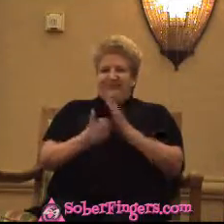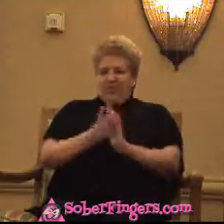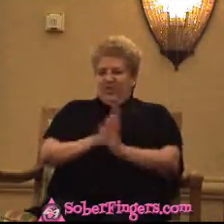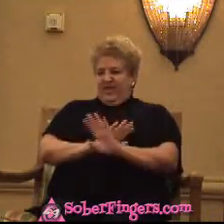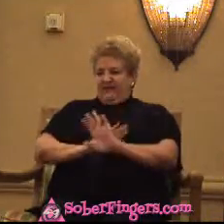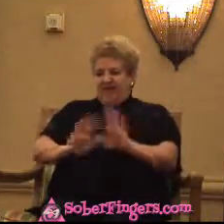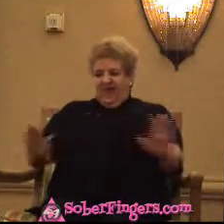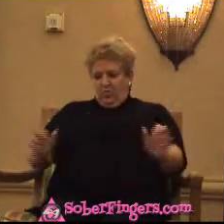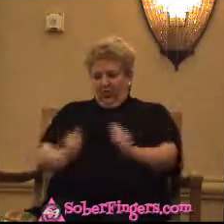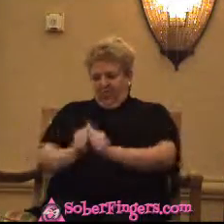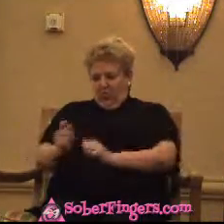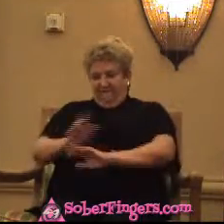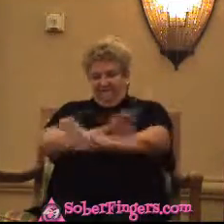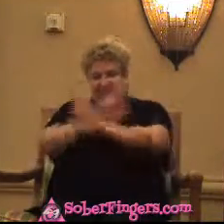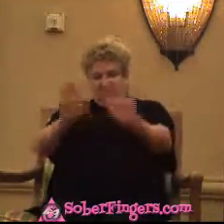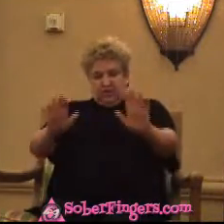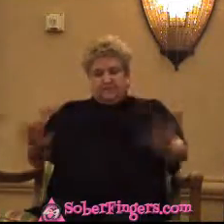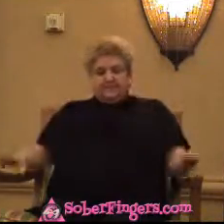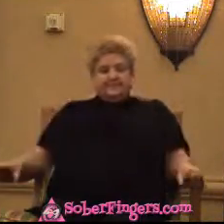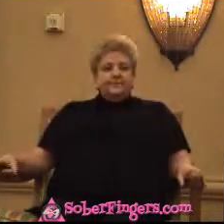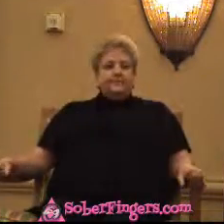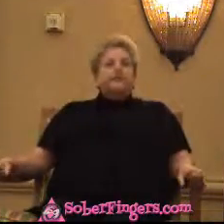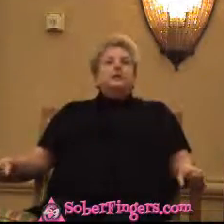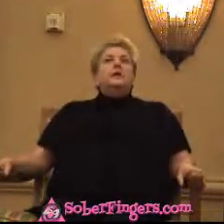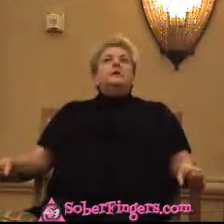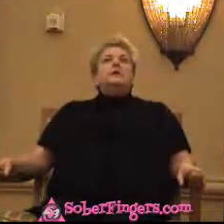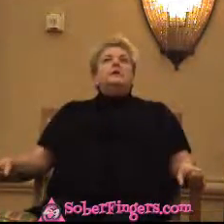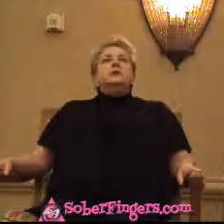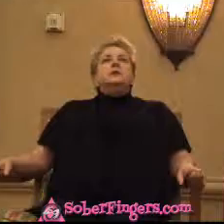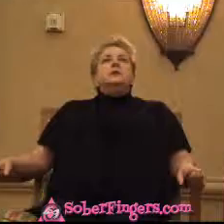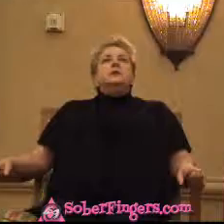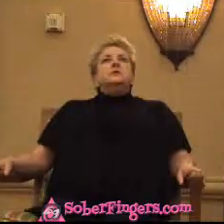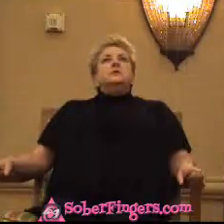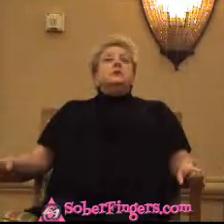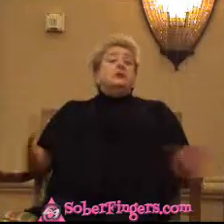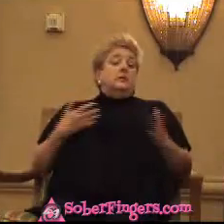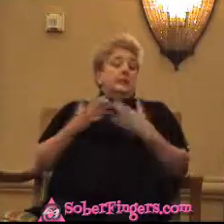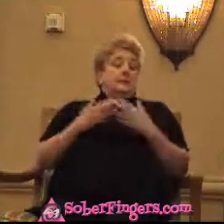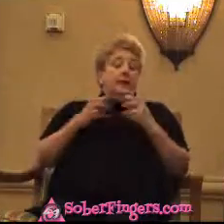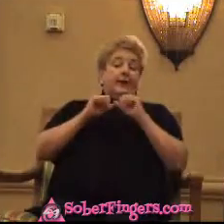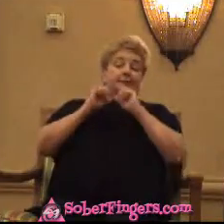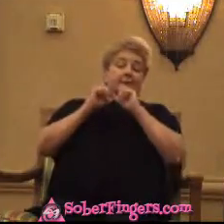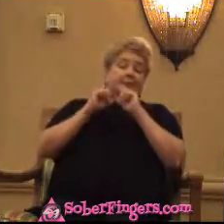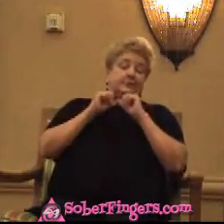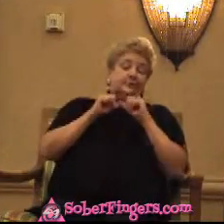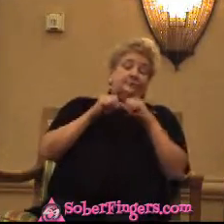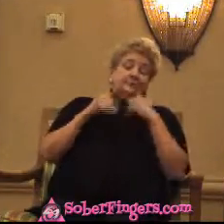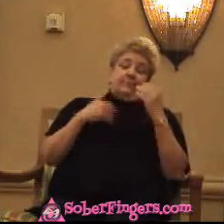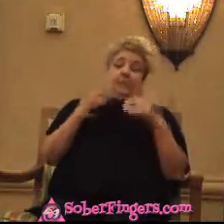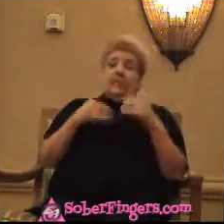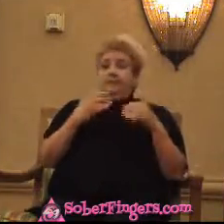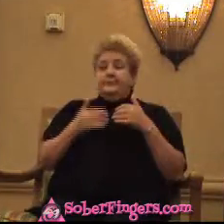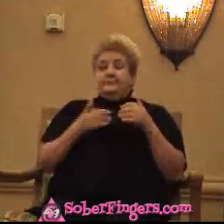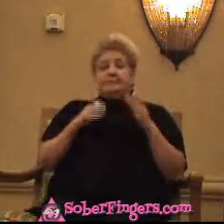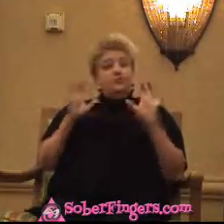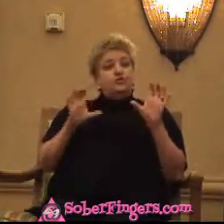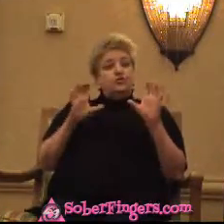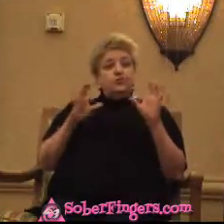months. Anyway, I continued on. I mean, I just doing what I was ever doing, what I was